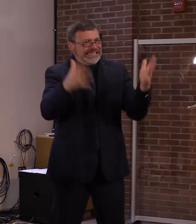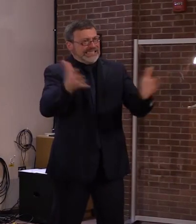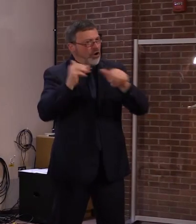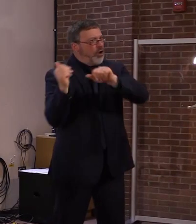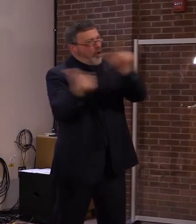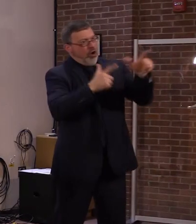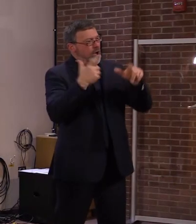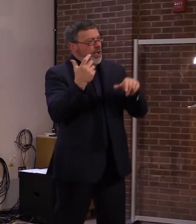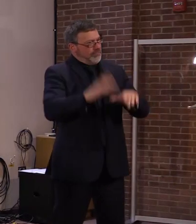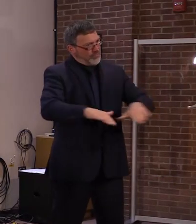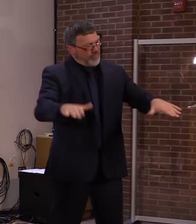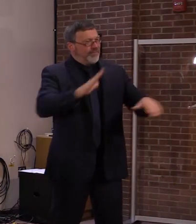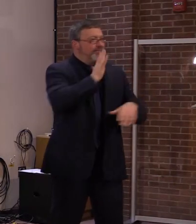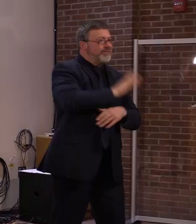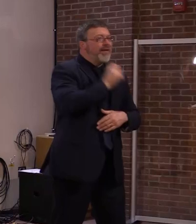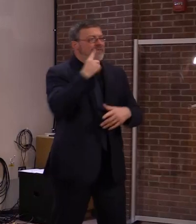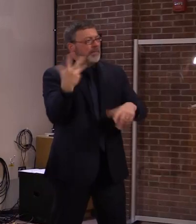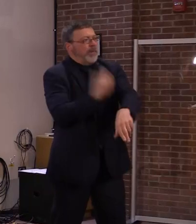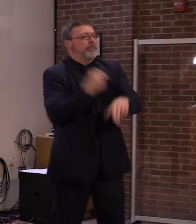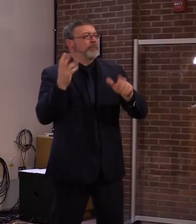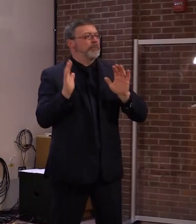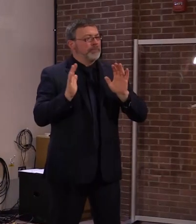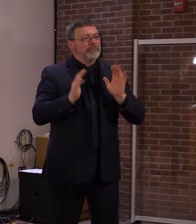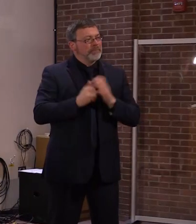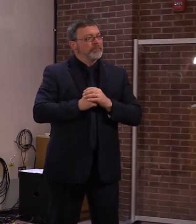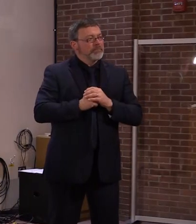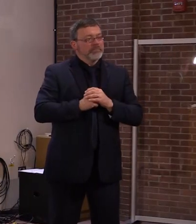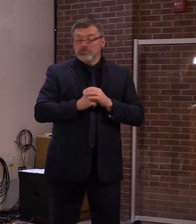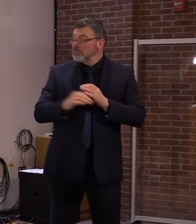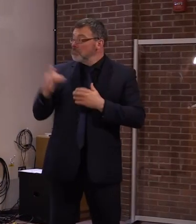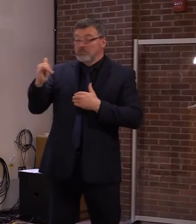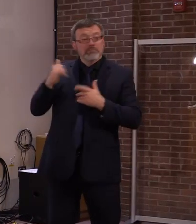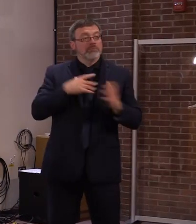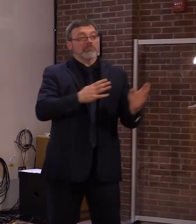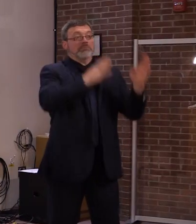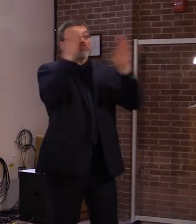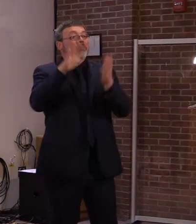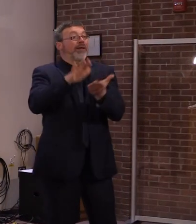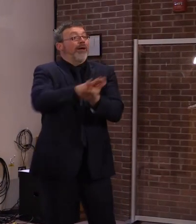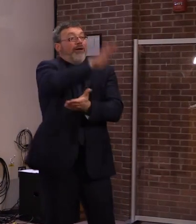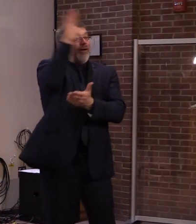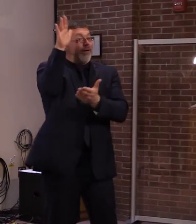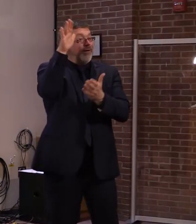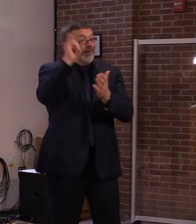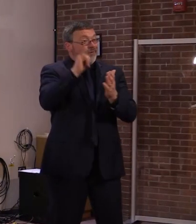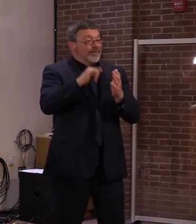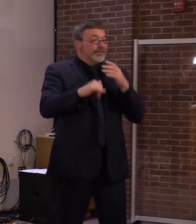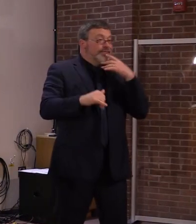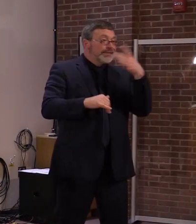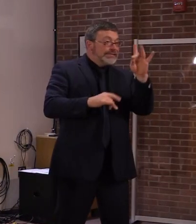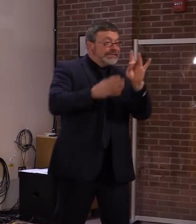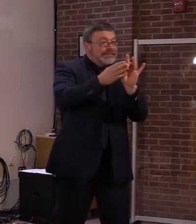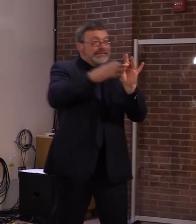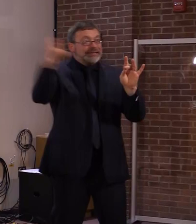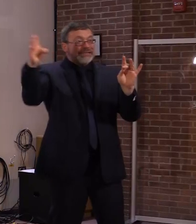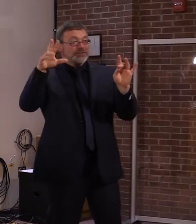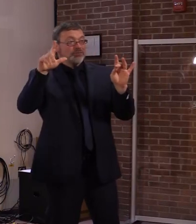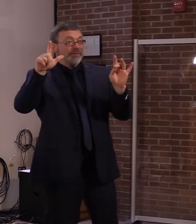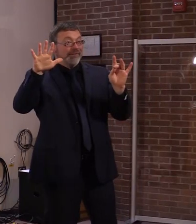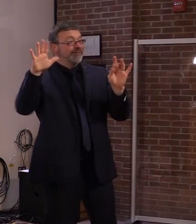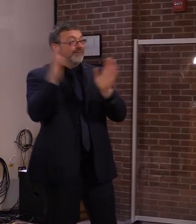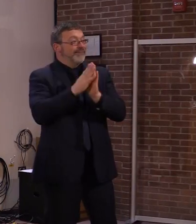number of cases across Vermont's college campuses, 103 cases. So that's up from about 53 last